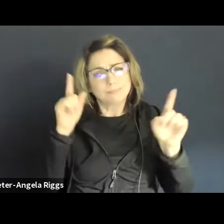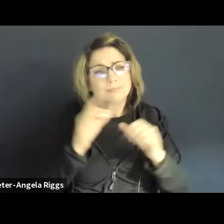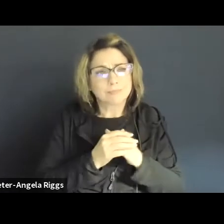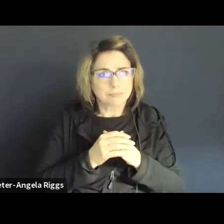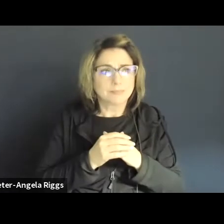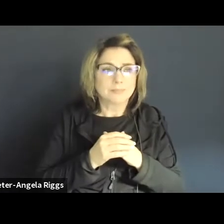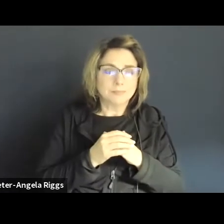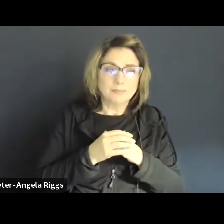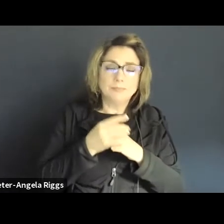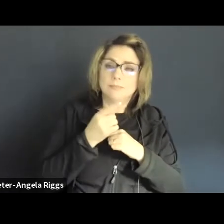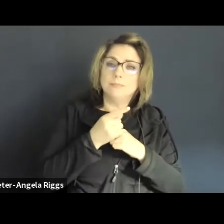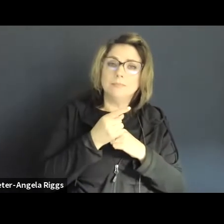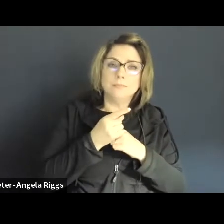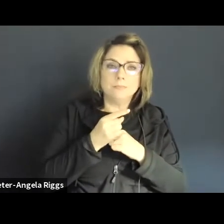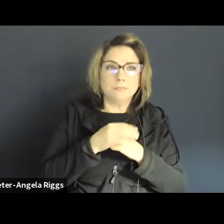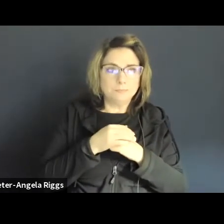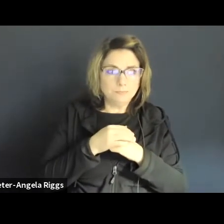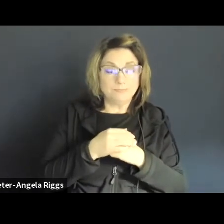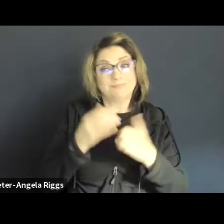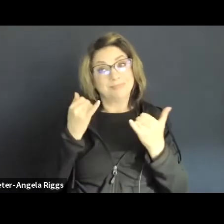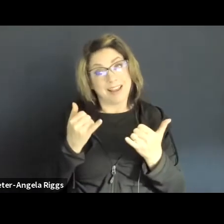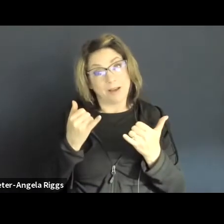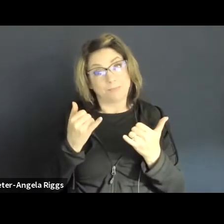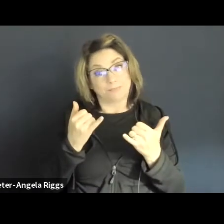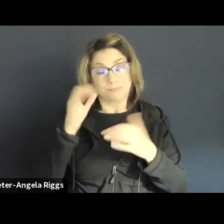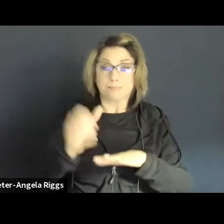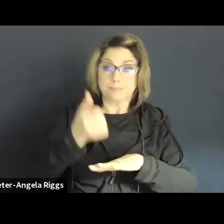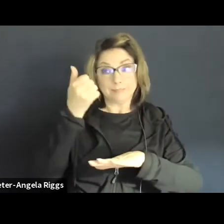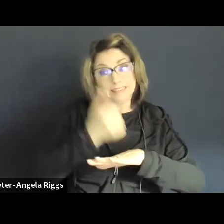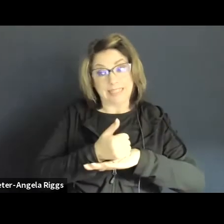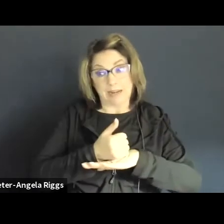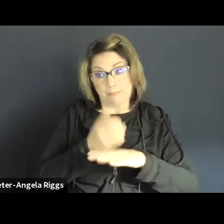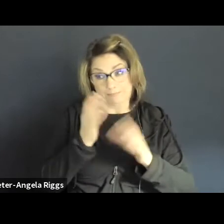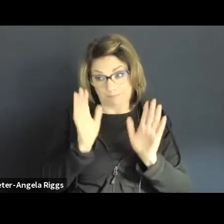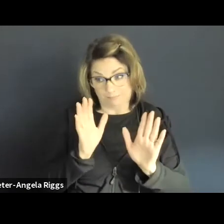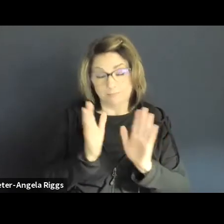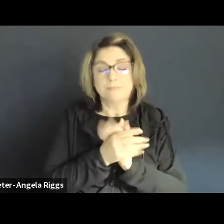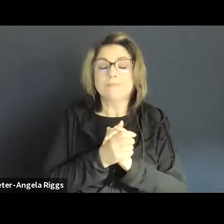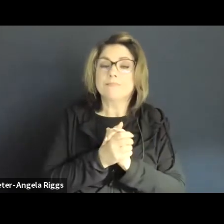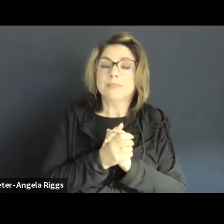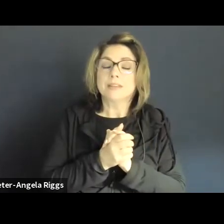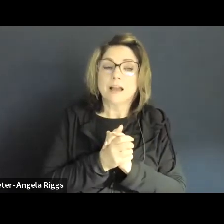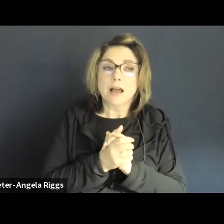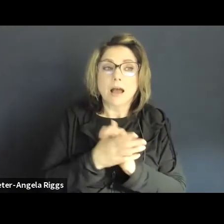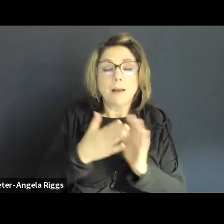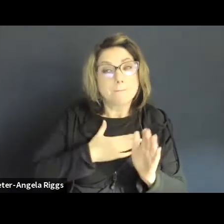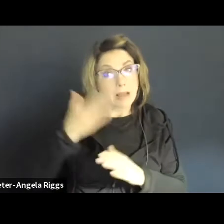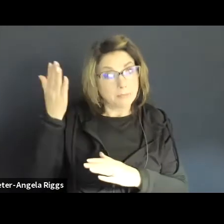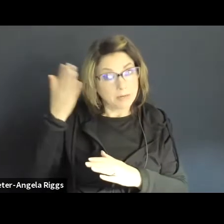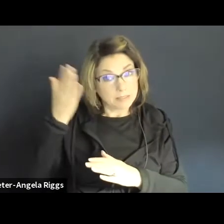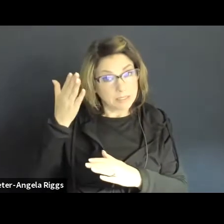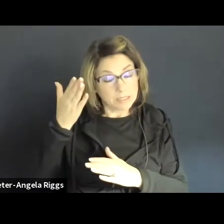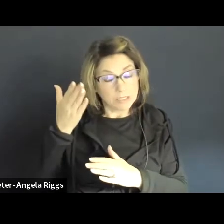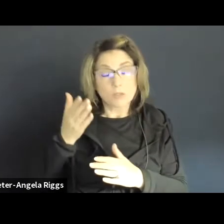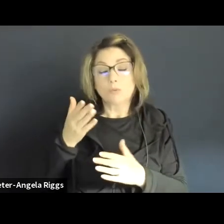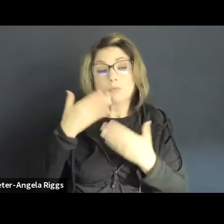slide. Now it's time for us to set the stage. For my presentation, I'll provide an overview